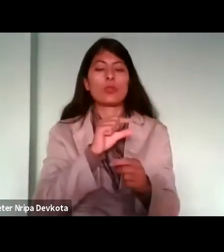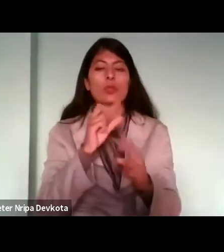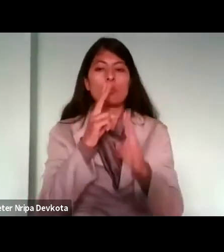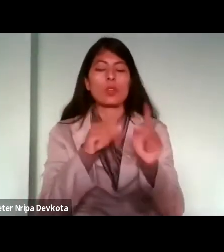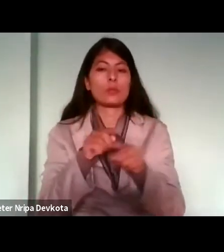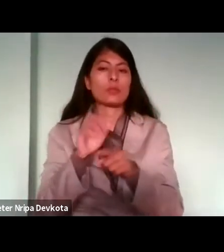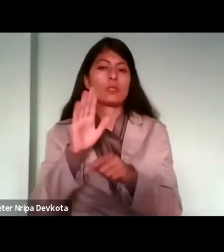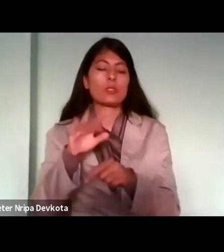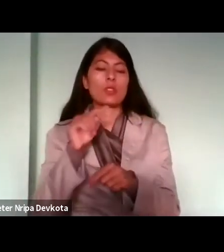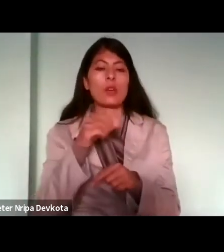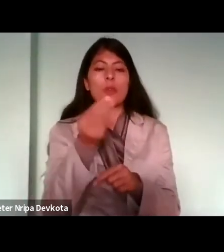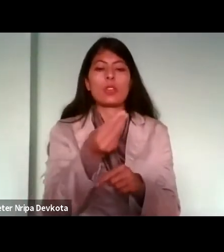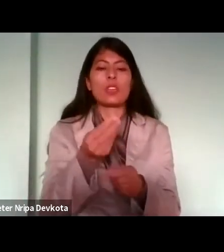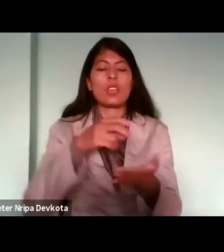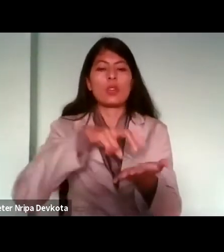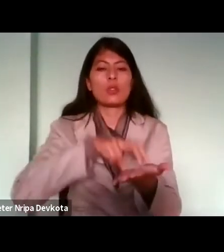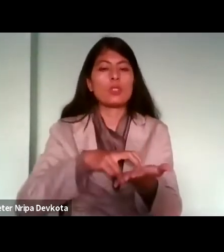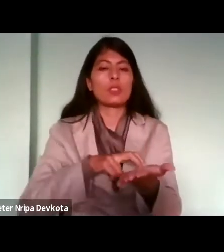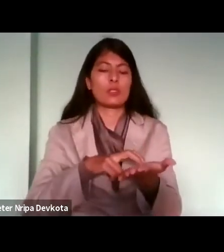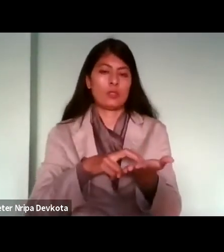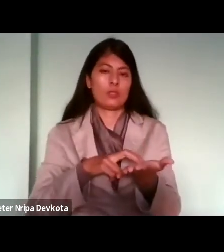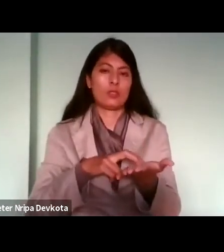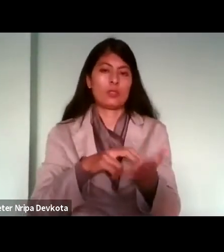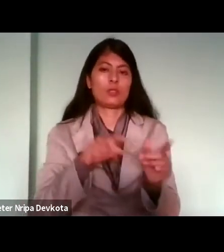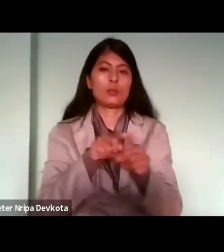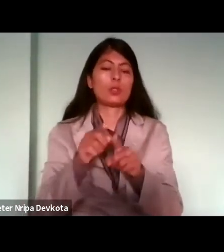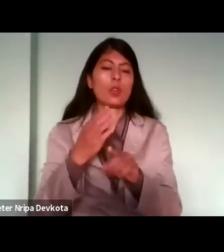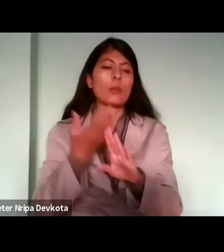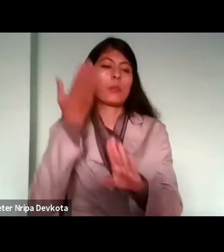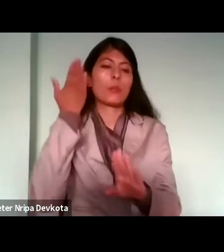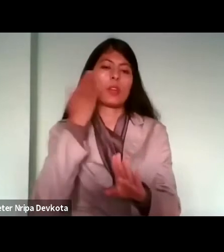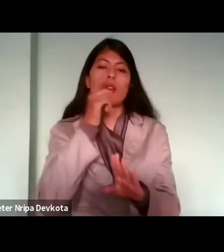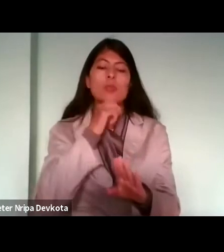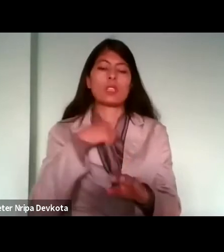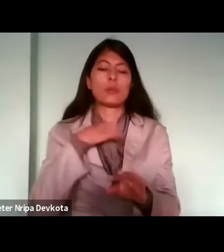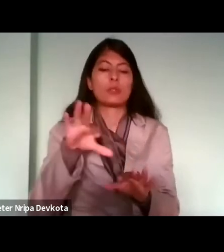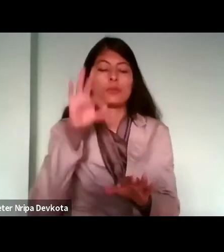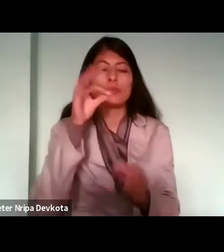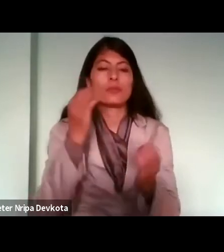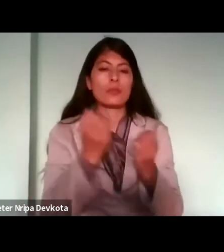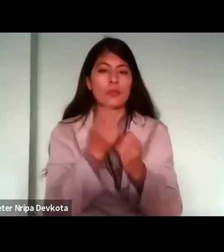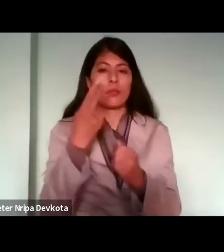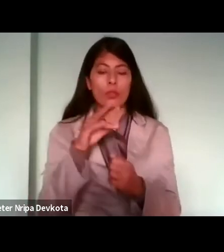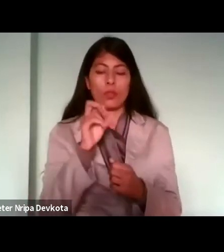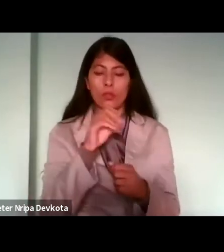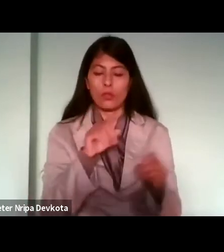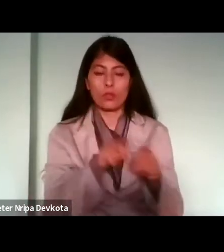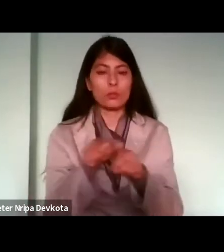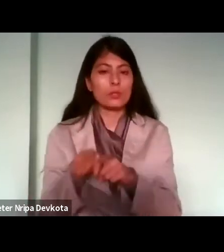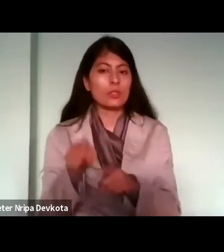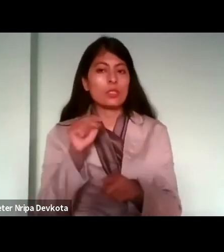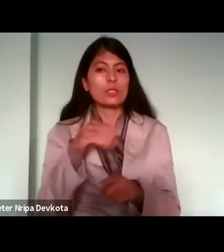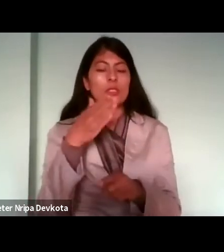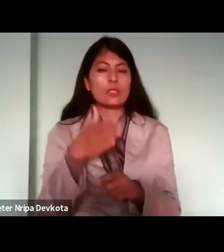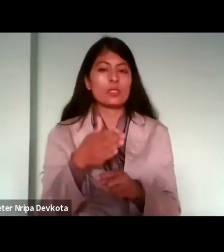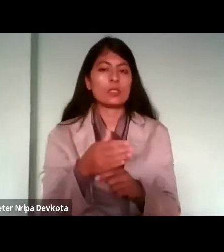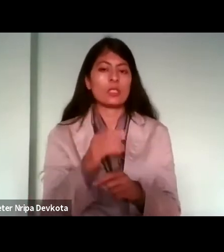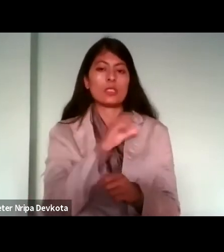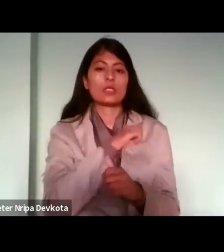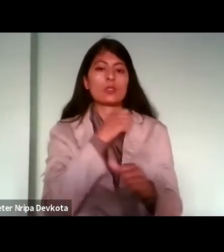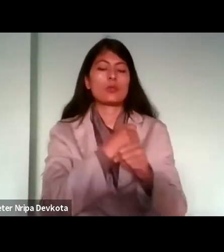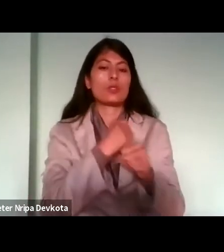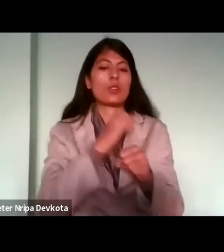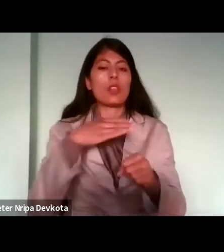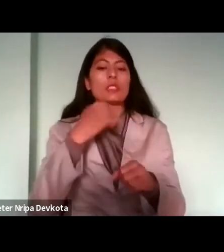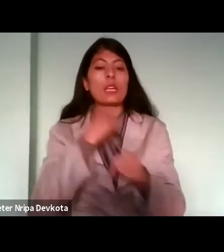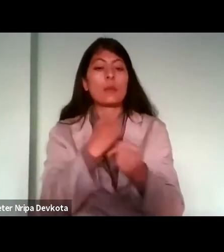had identified many years ago in the Palermo Protocol. However, it does not recognize sex workers as